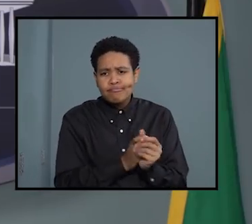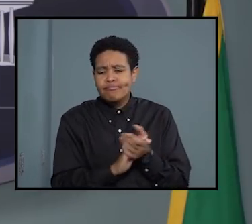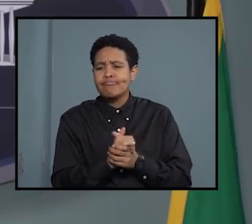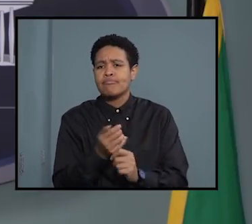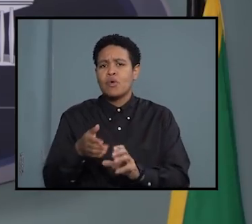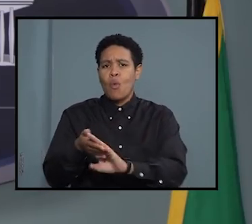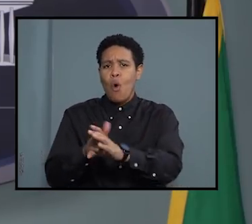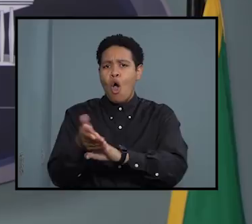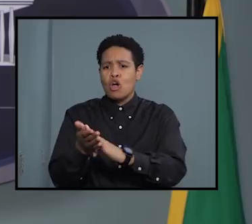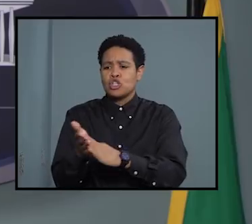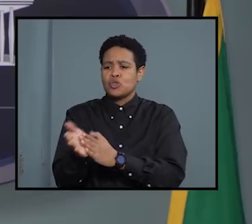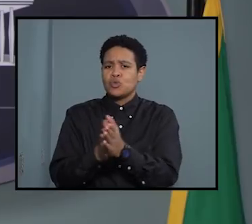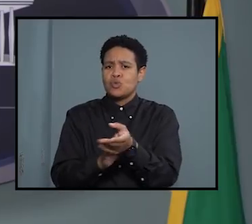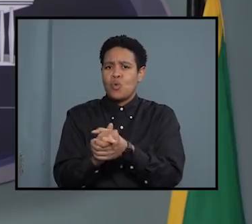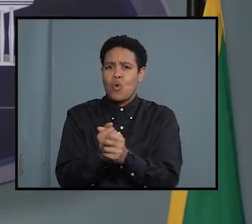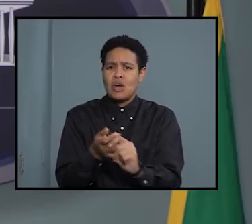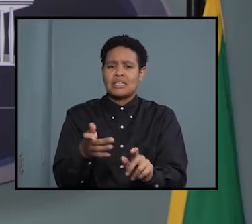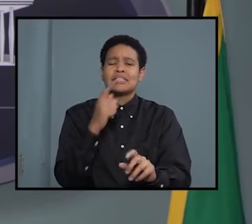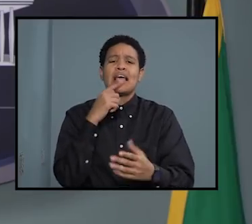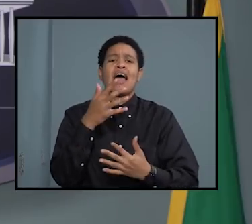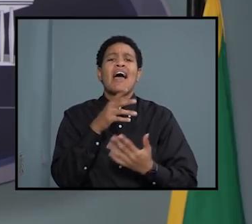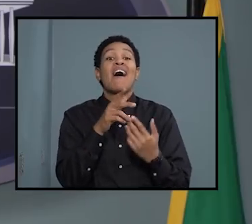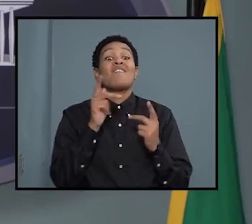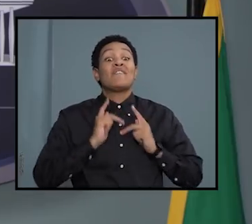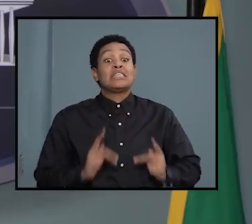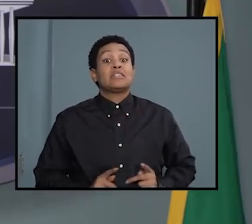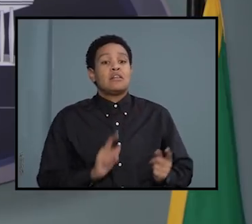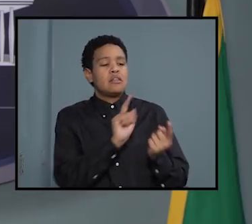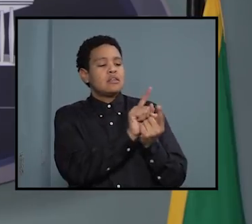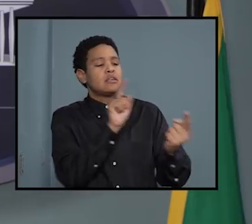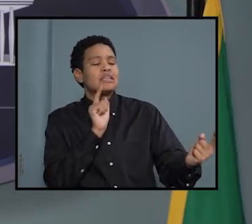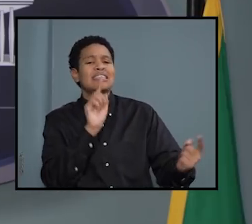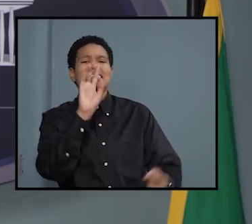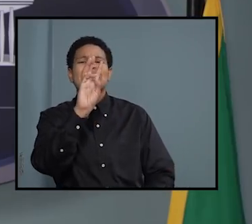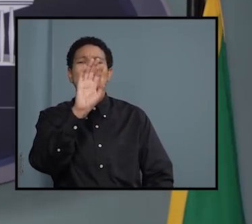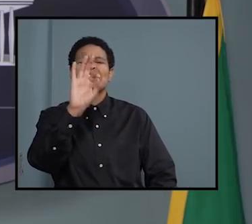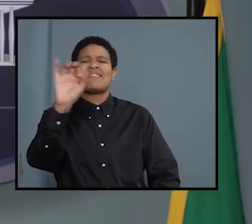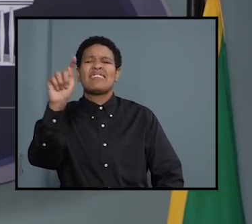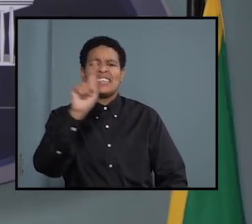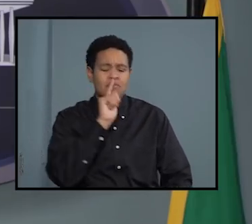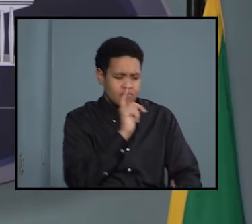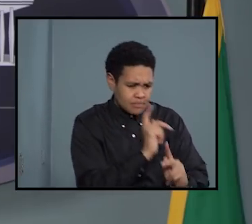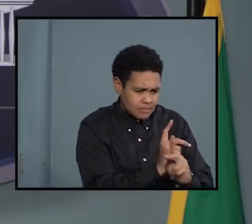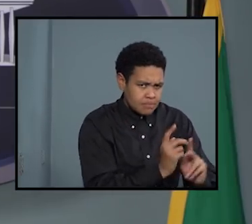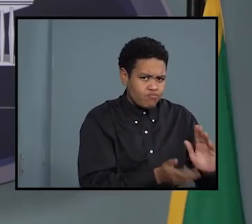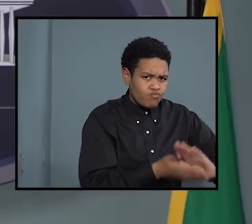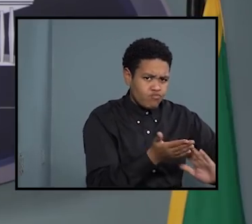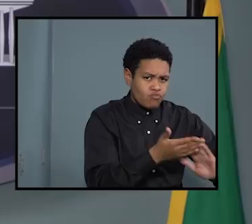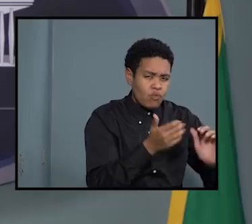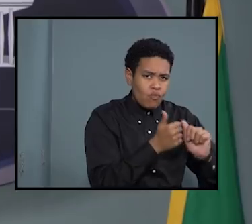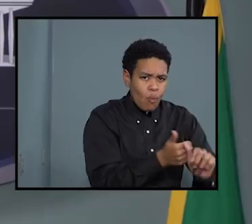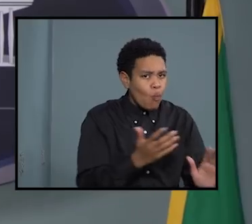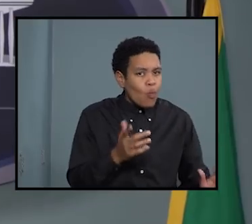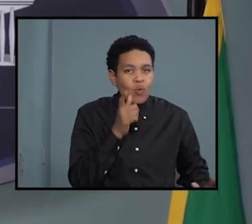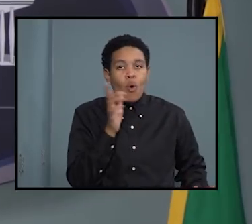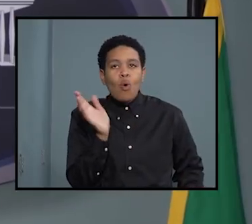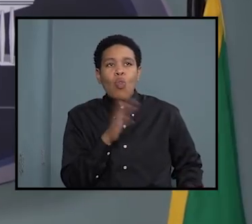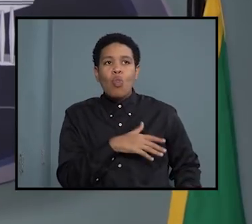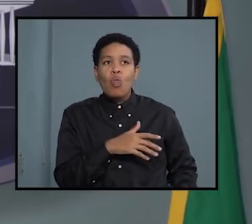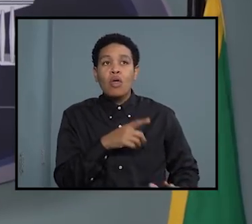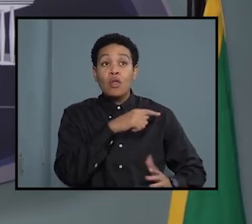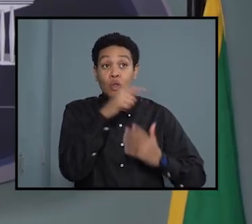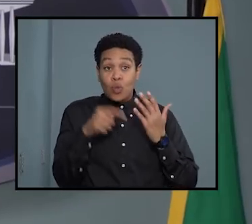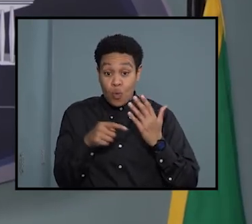at the workplace, and physical distancing of 6 feet is maintained as far as possible.